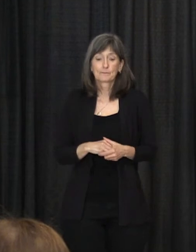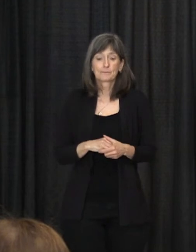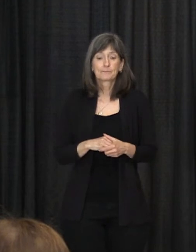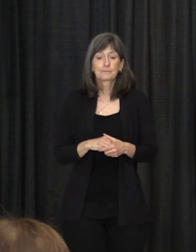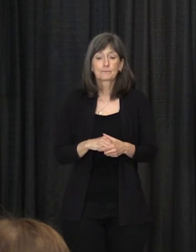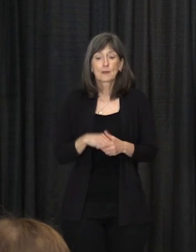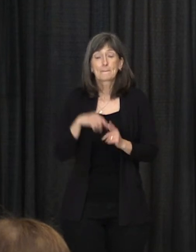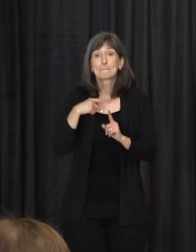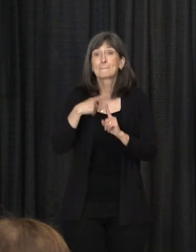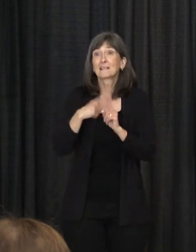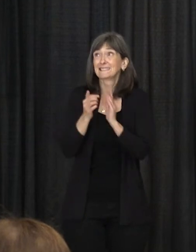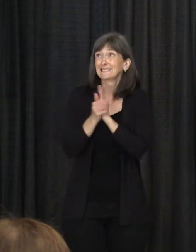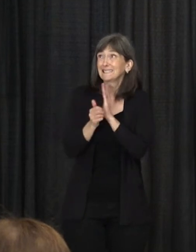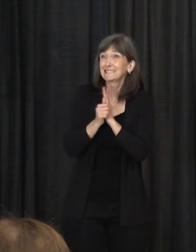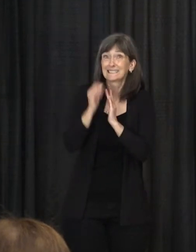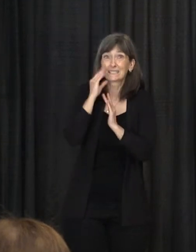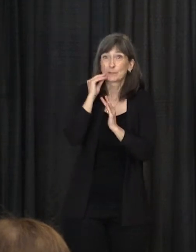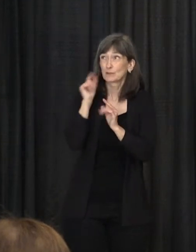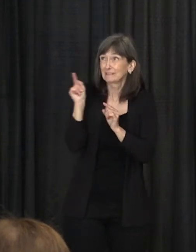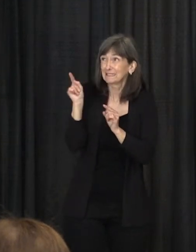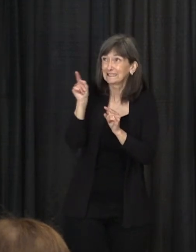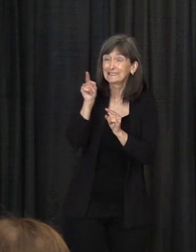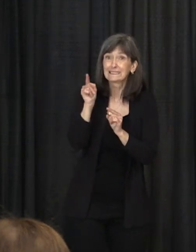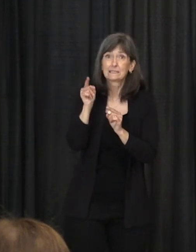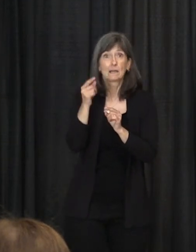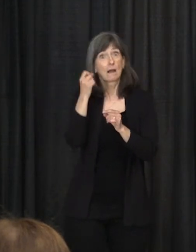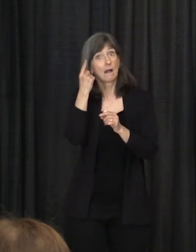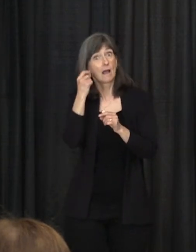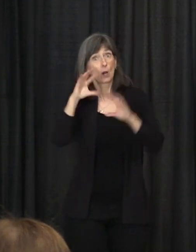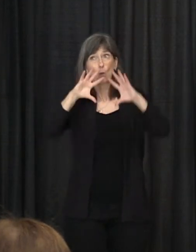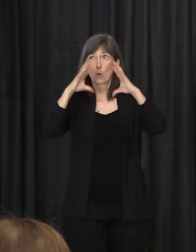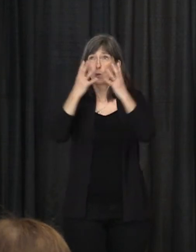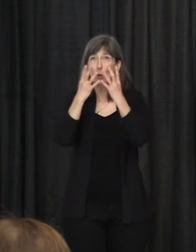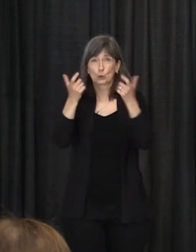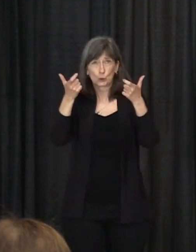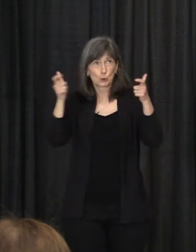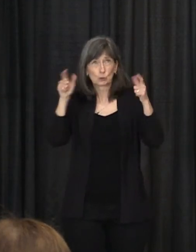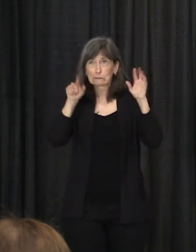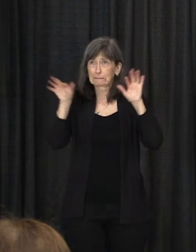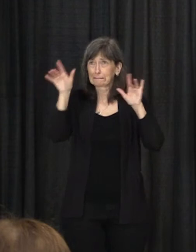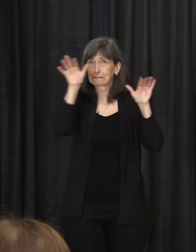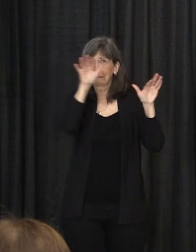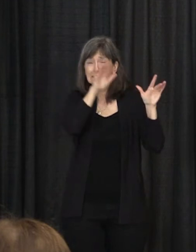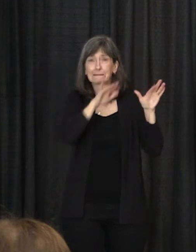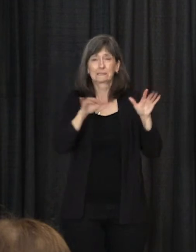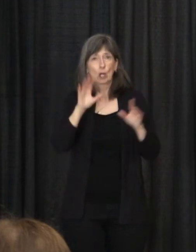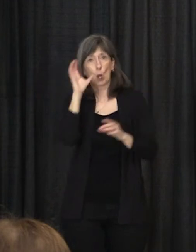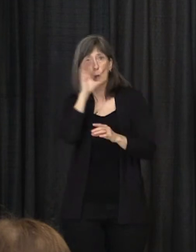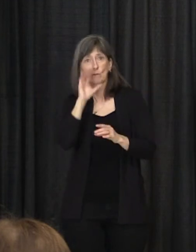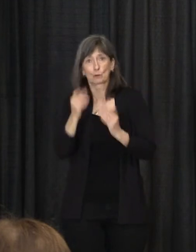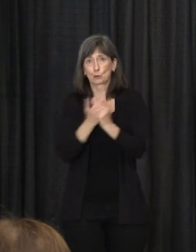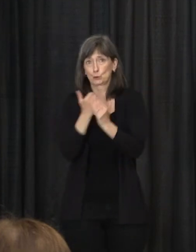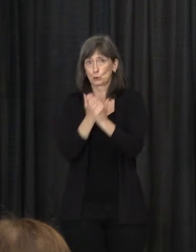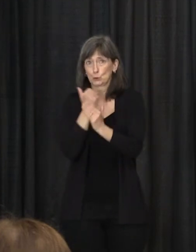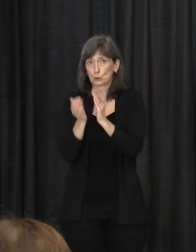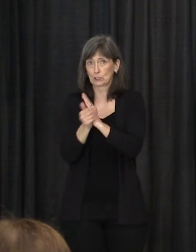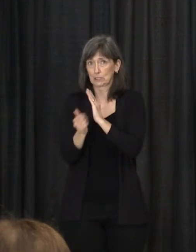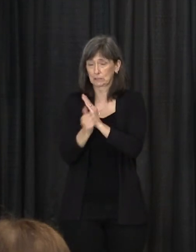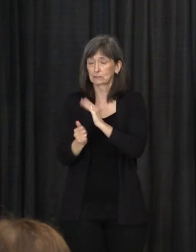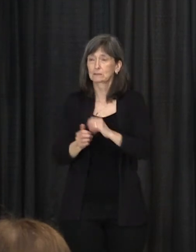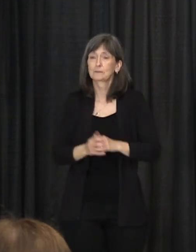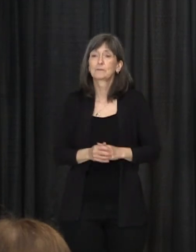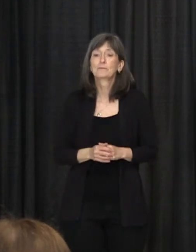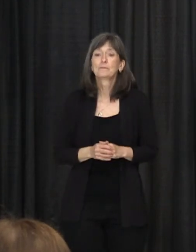attracting those talents that we need. It's a big, big world out there. We're attracting new talent. We're also making sure